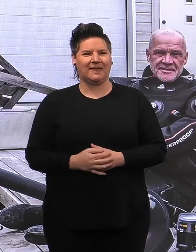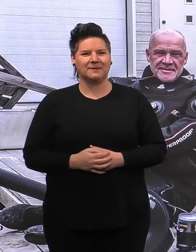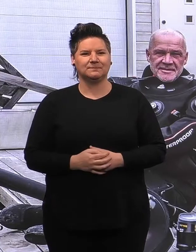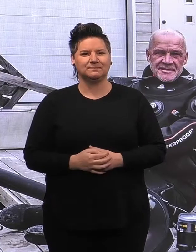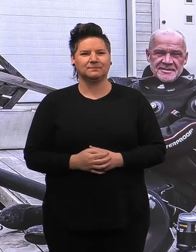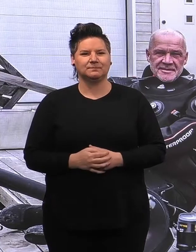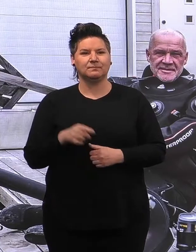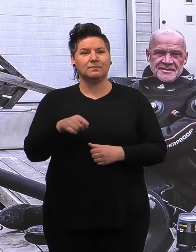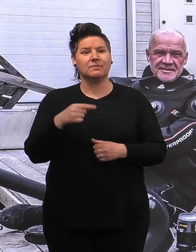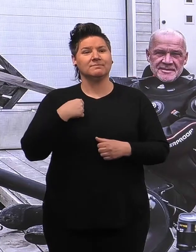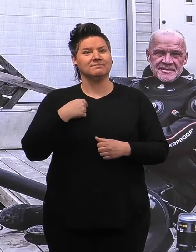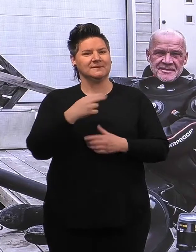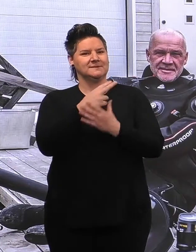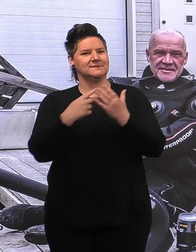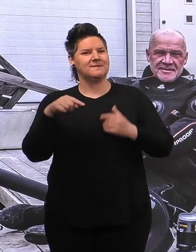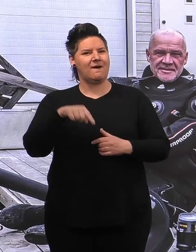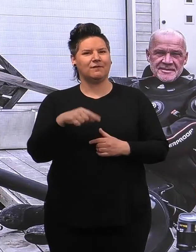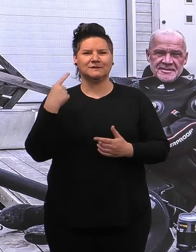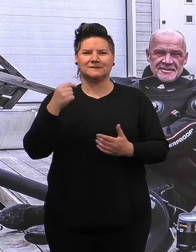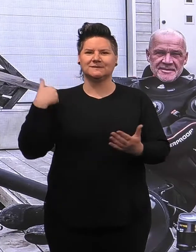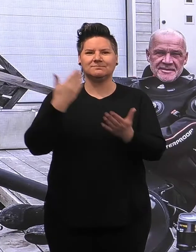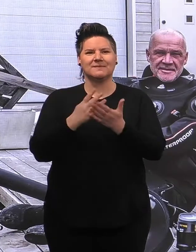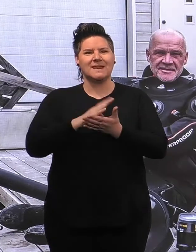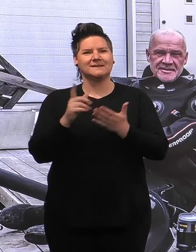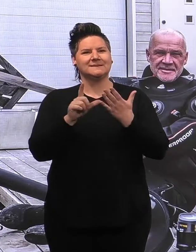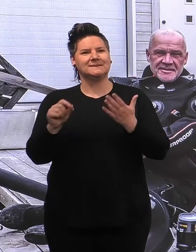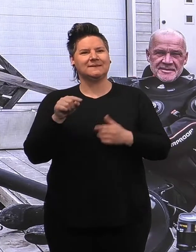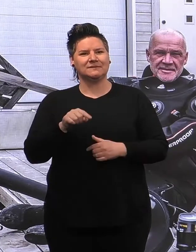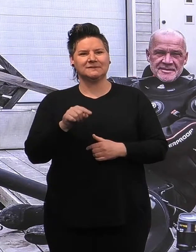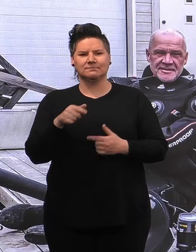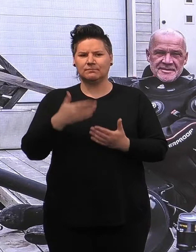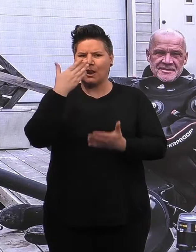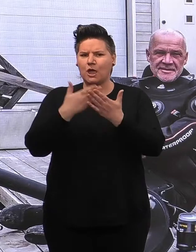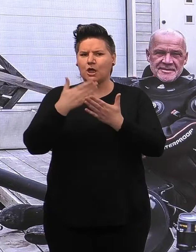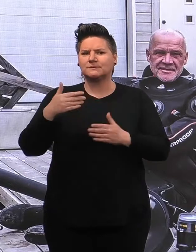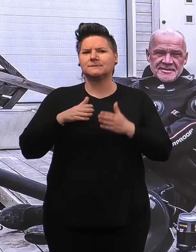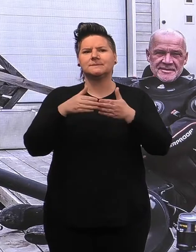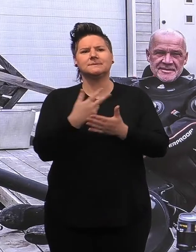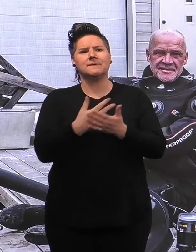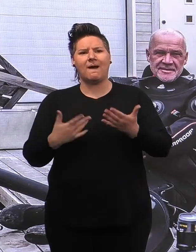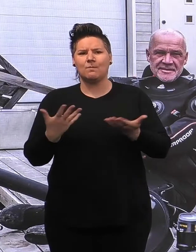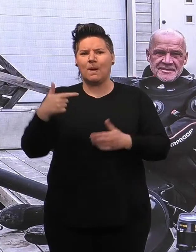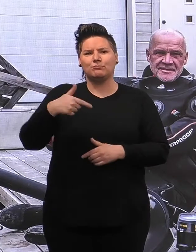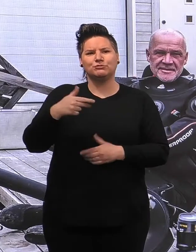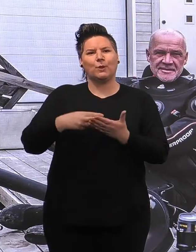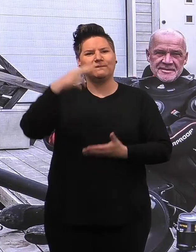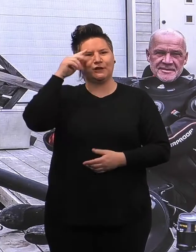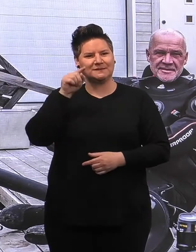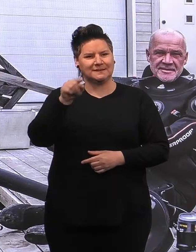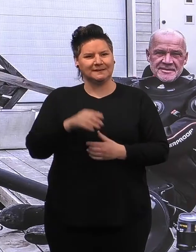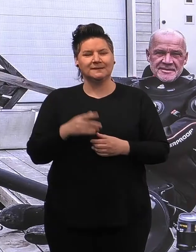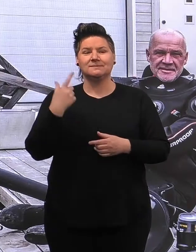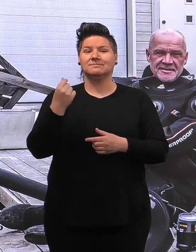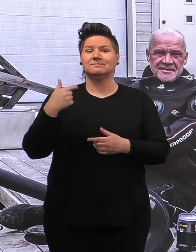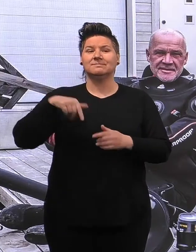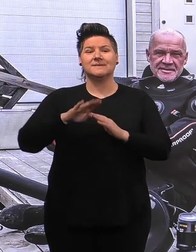I'm a diver. I've been diving since 1970 when I learned to dive at Bristol University, and then in